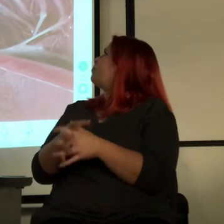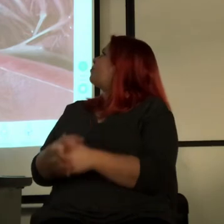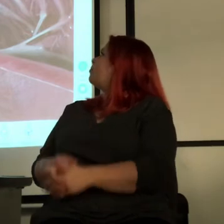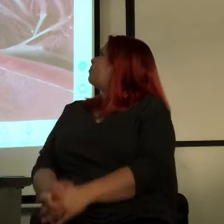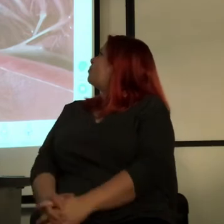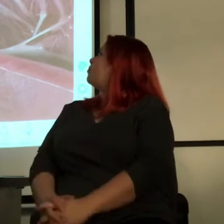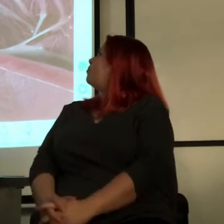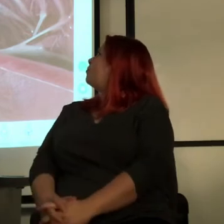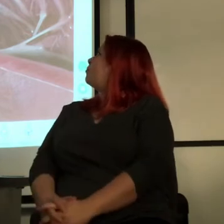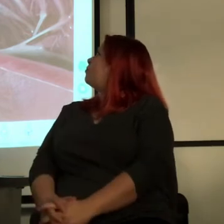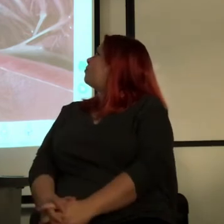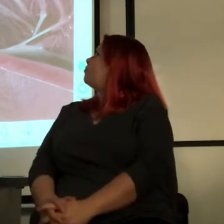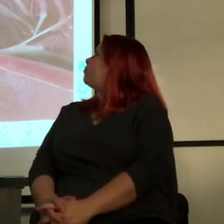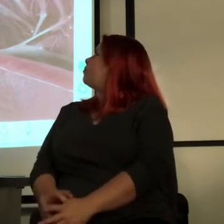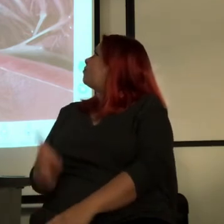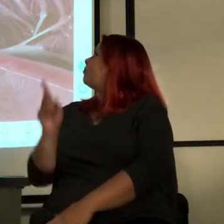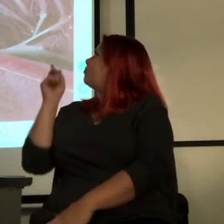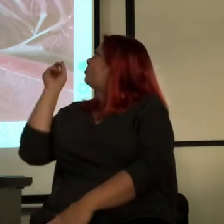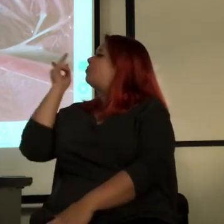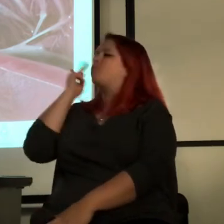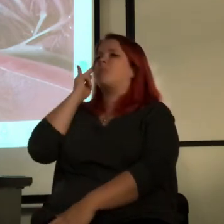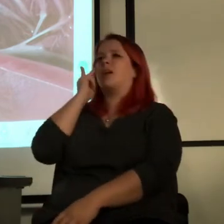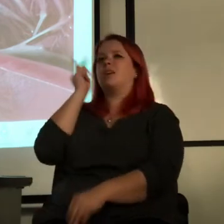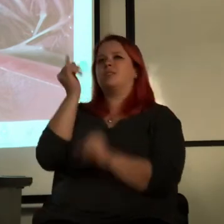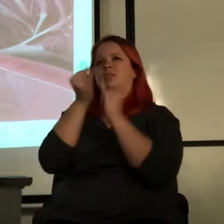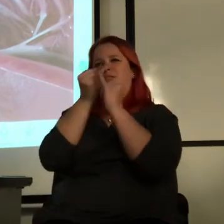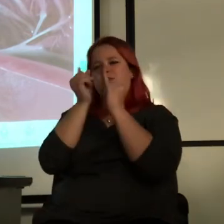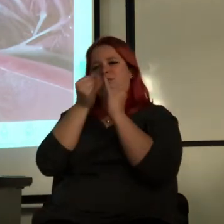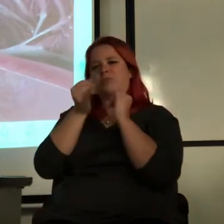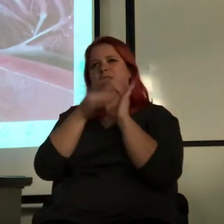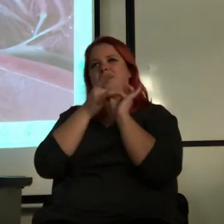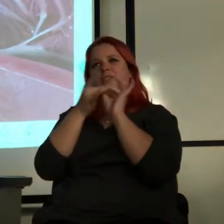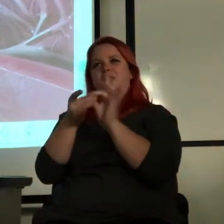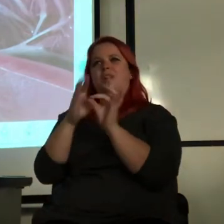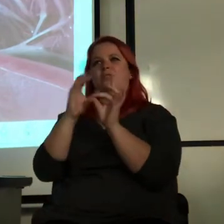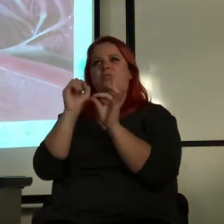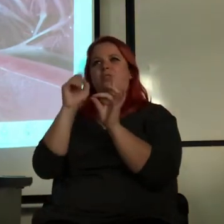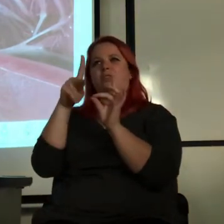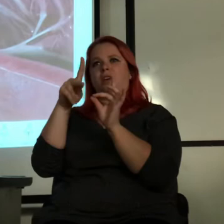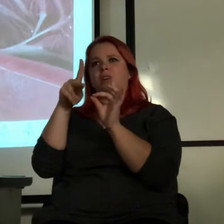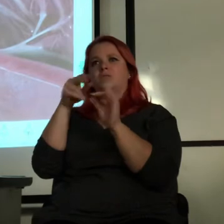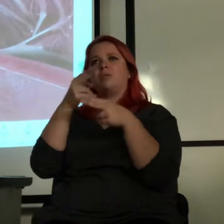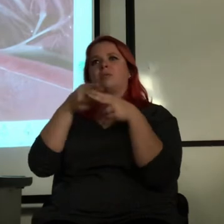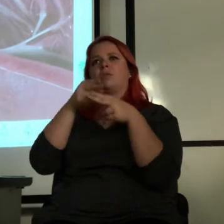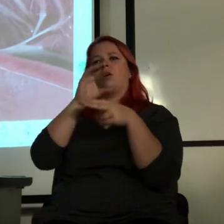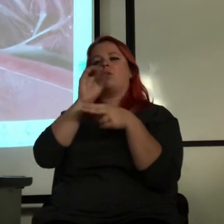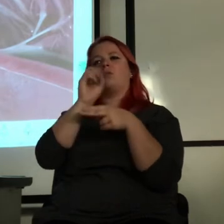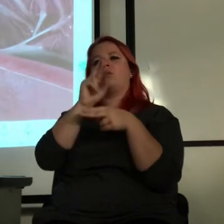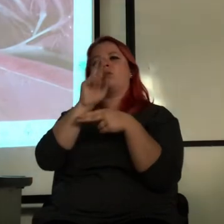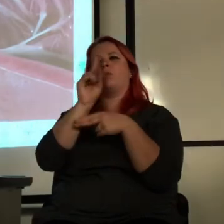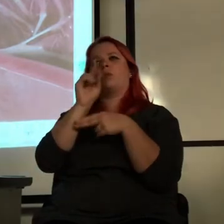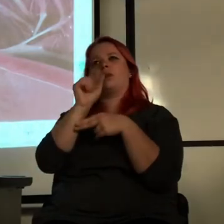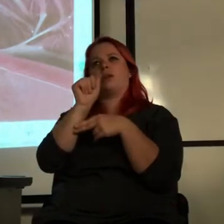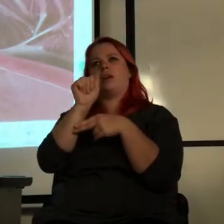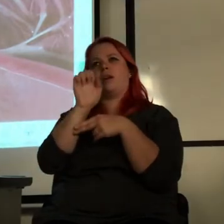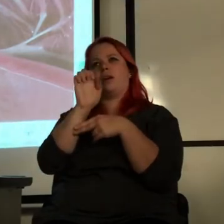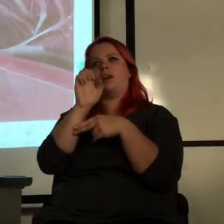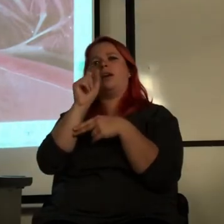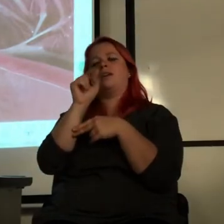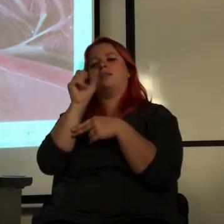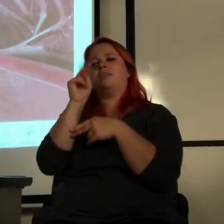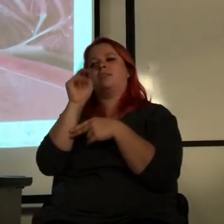chordae tendinae. See these strings that are attached to the cusps? They're called the chordae tendinae, and they have muscles